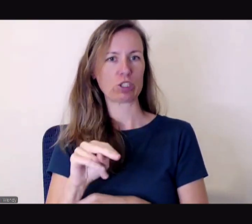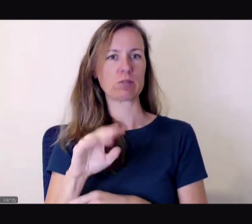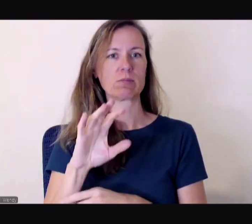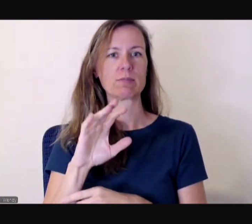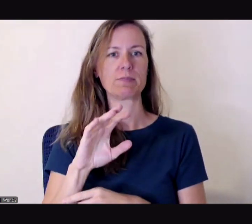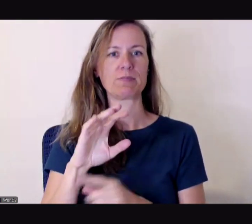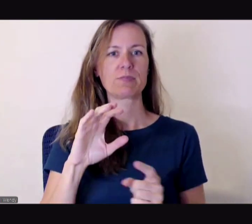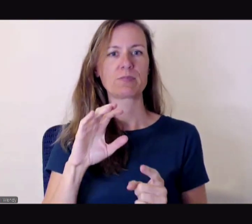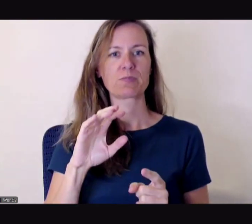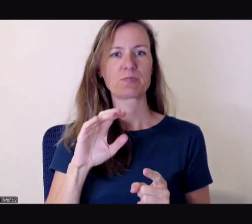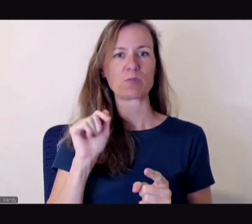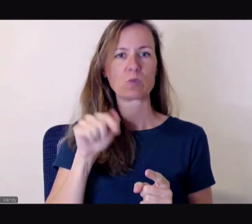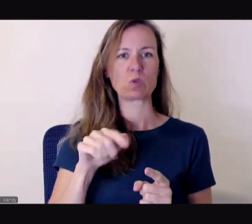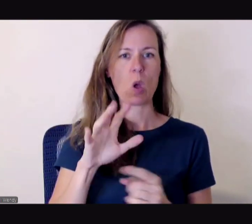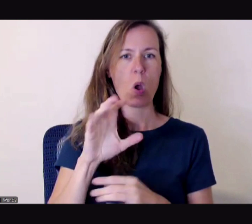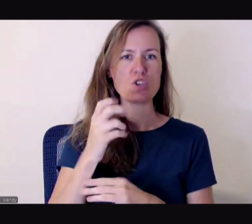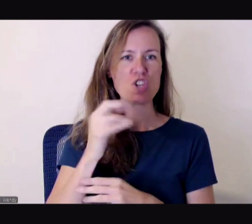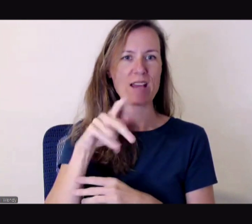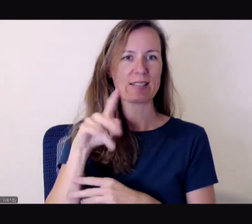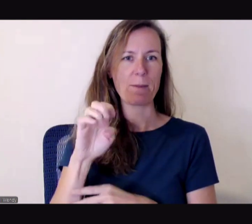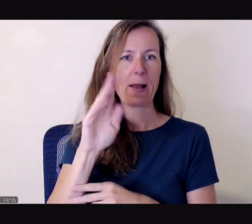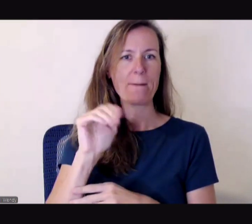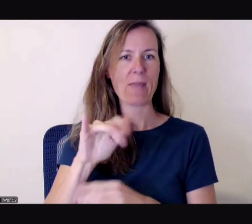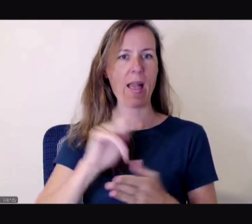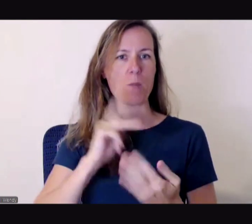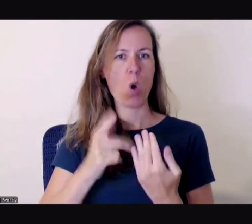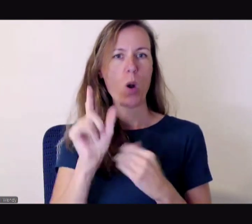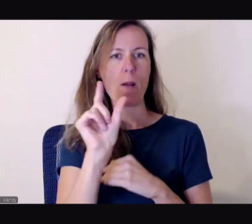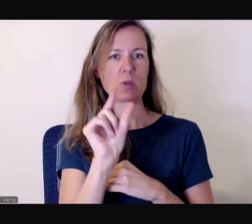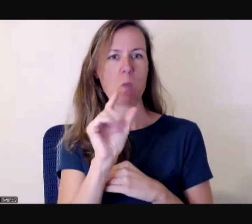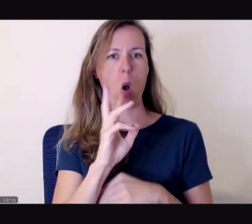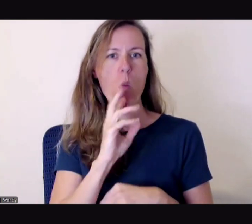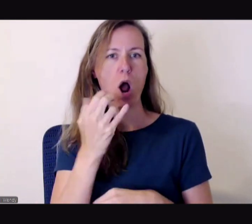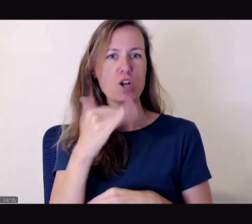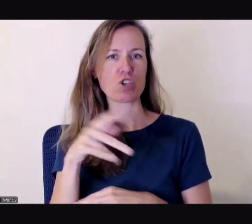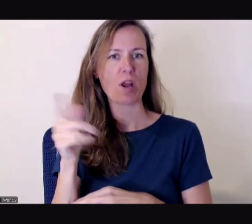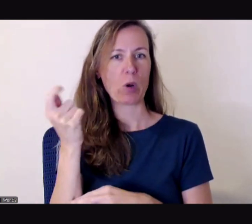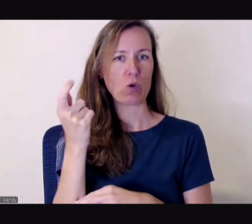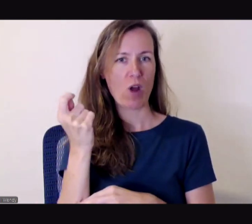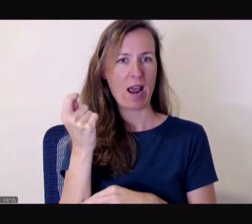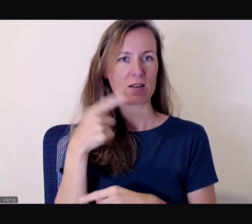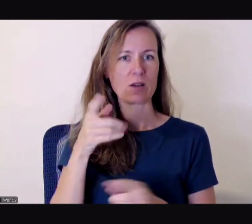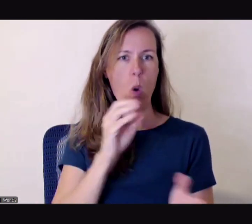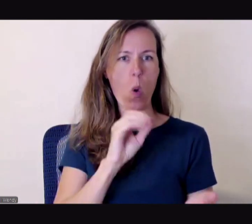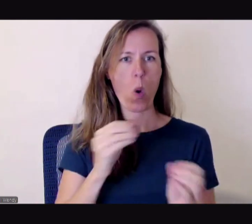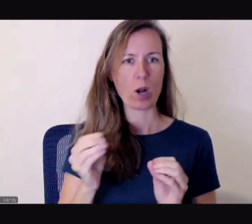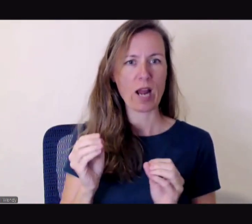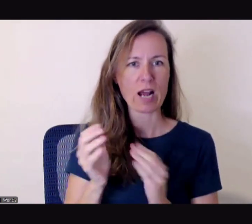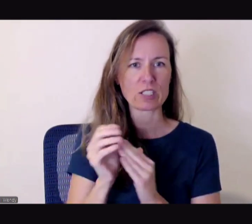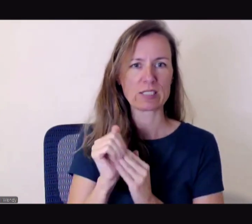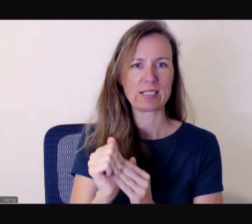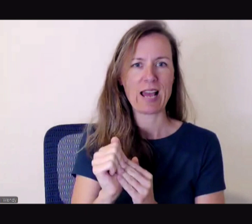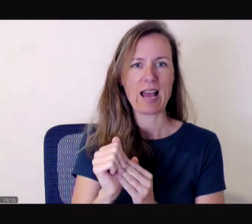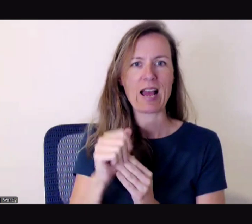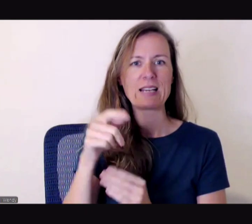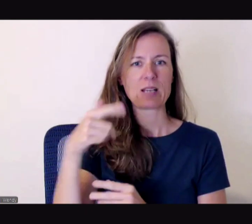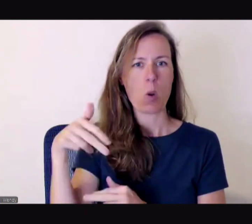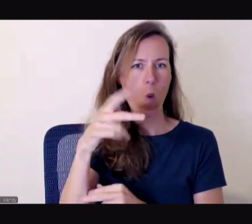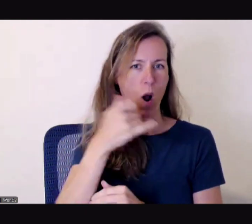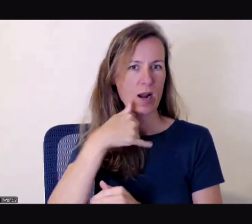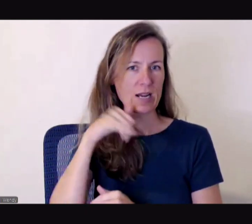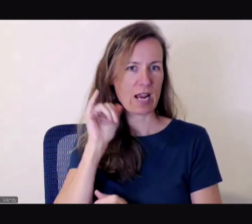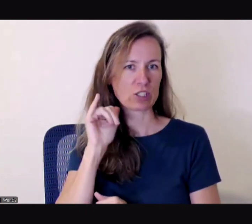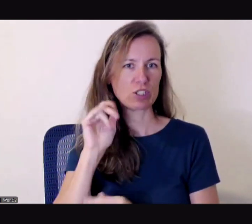Monday, May 12th, at the regular meeting of the Cheverly Green Infrastructure Committee. Find the link to the